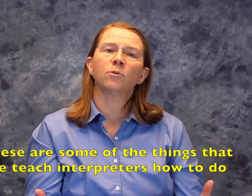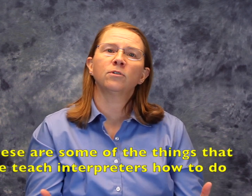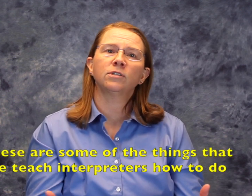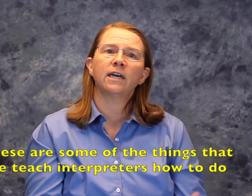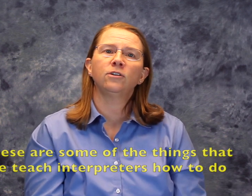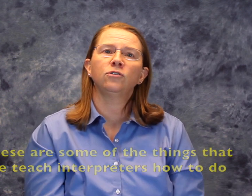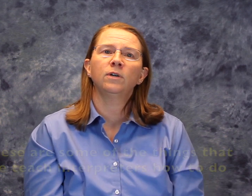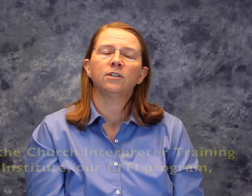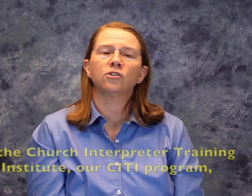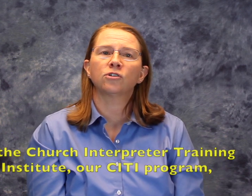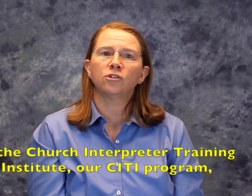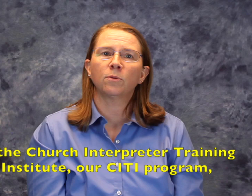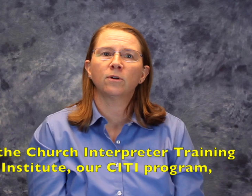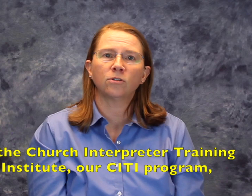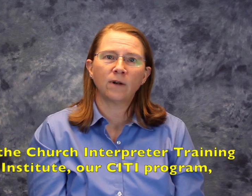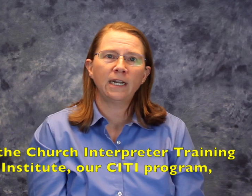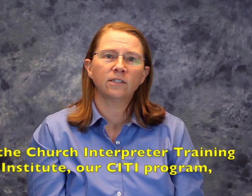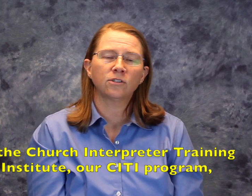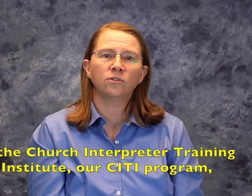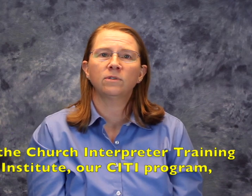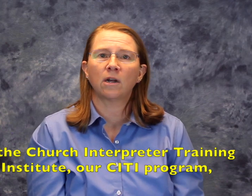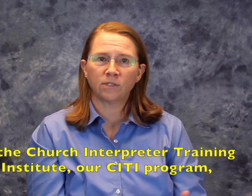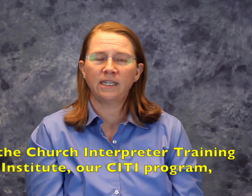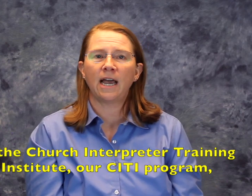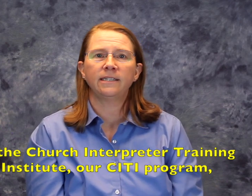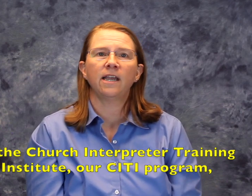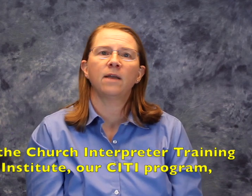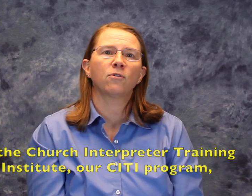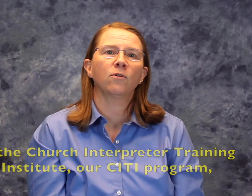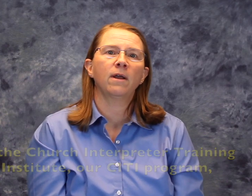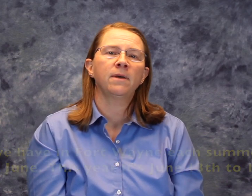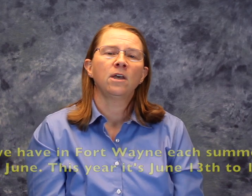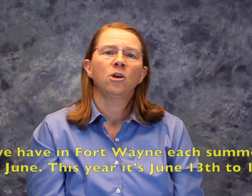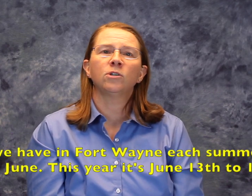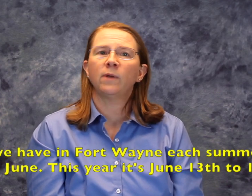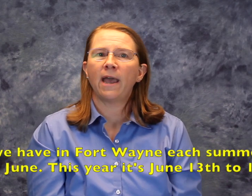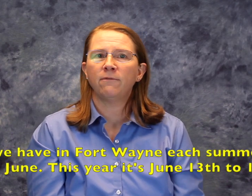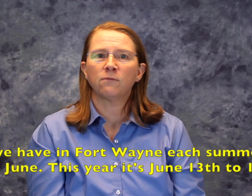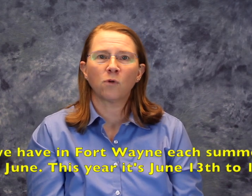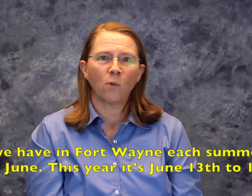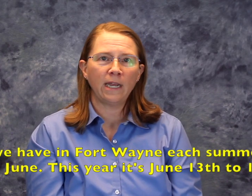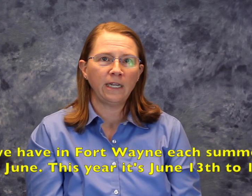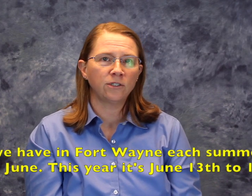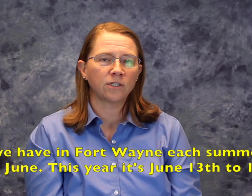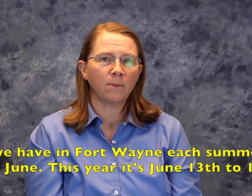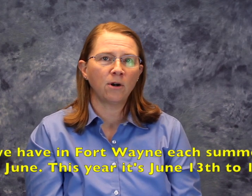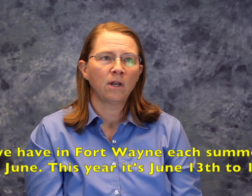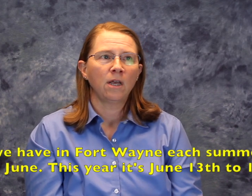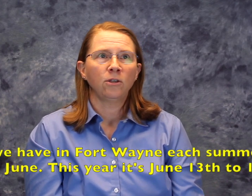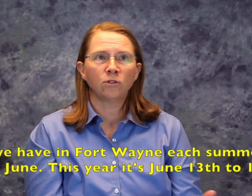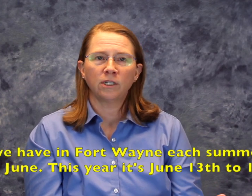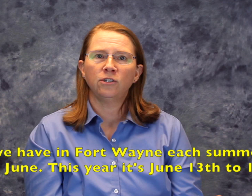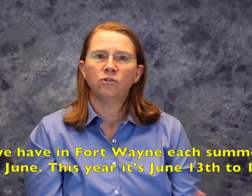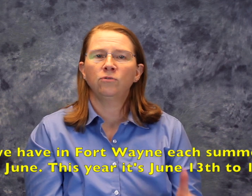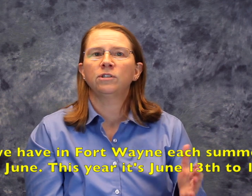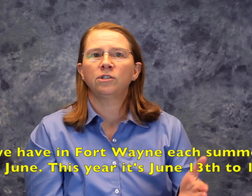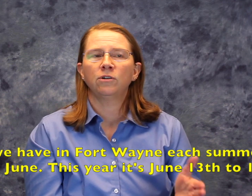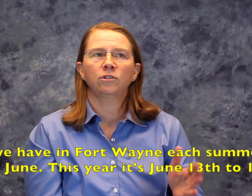interpreters how to do in the Church Interpreter Training Institute, our CITI program, which we have in Fort Wayne each summer, usually in June. This year it's